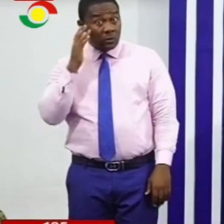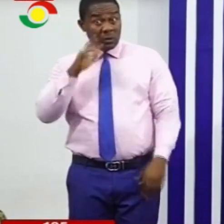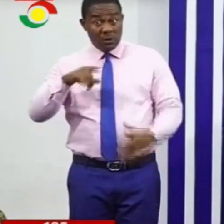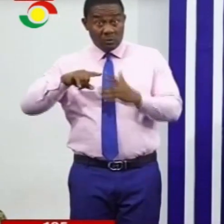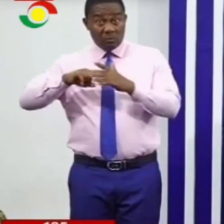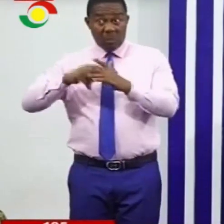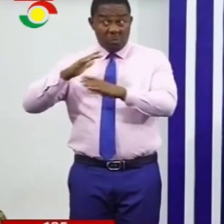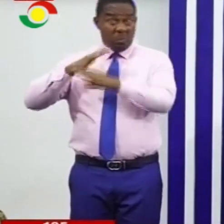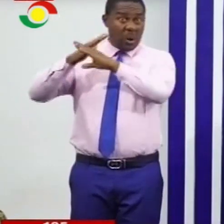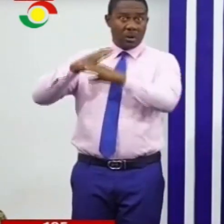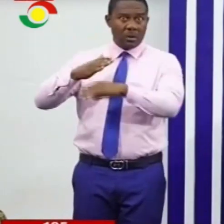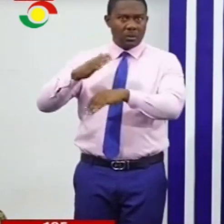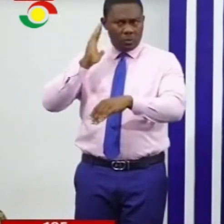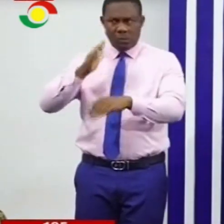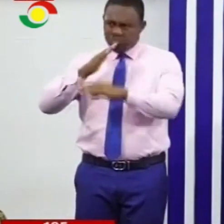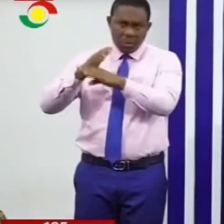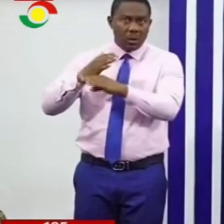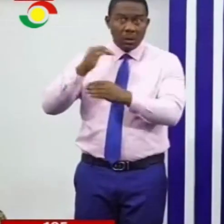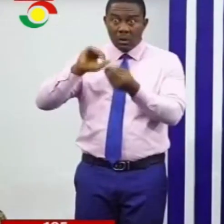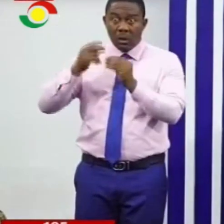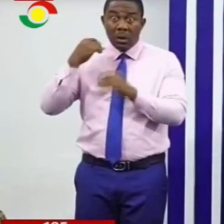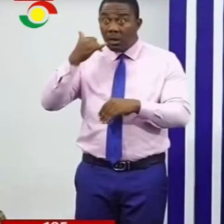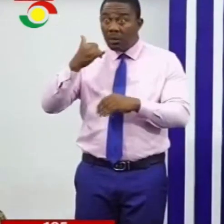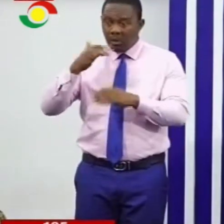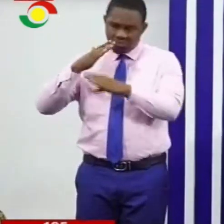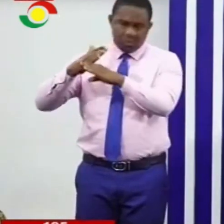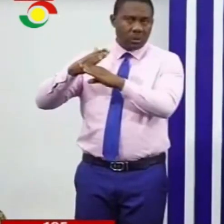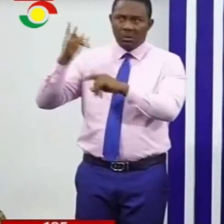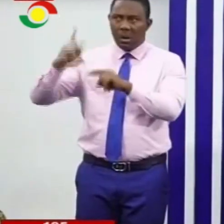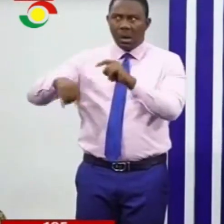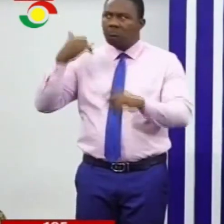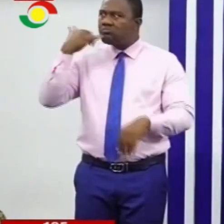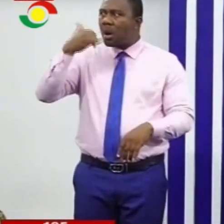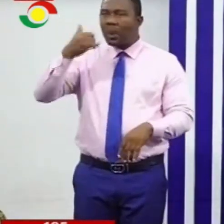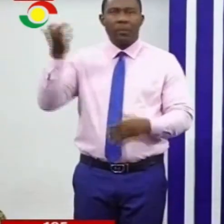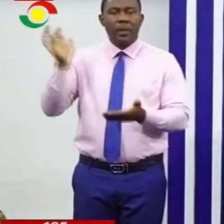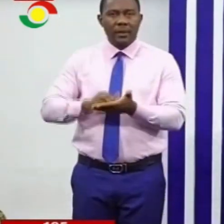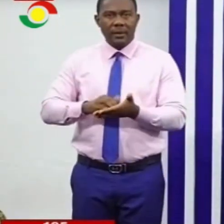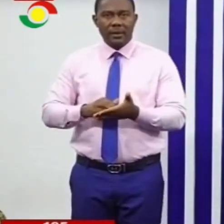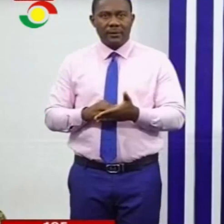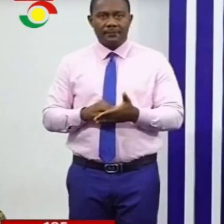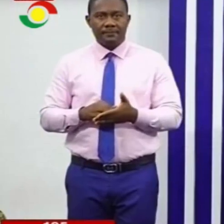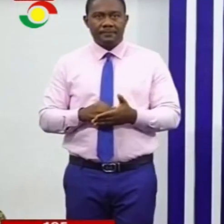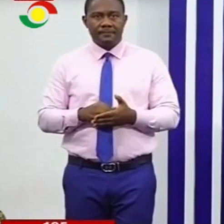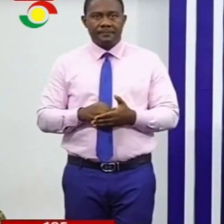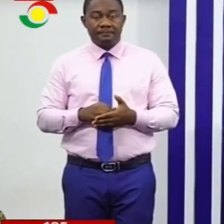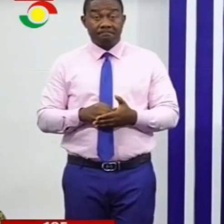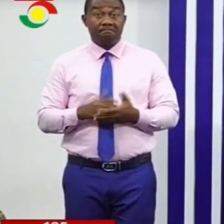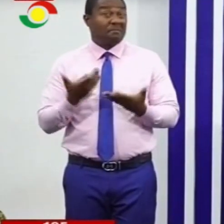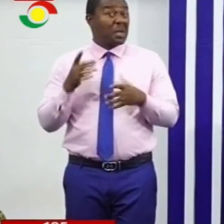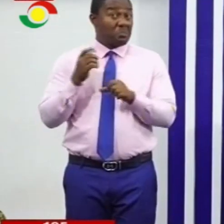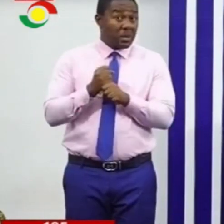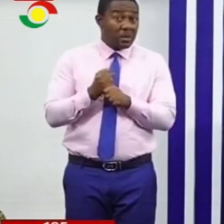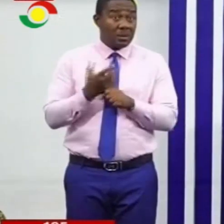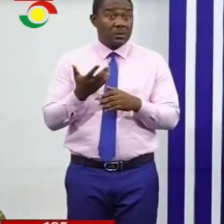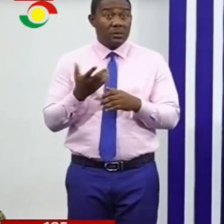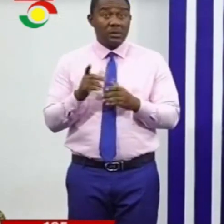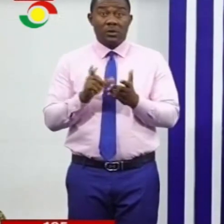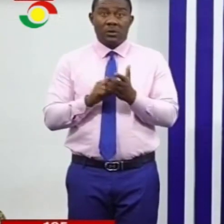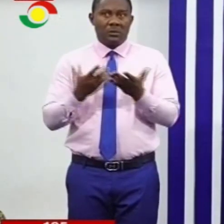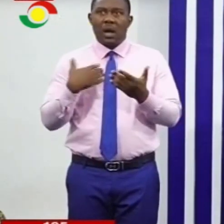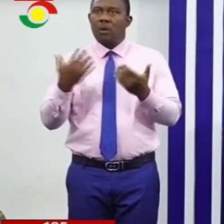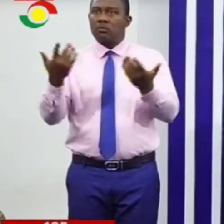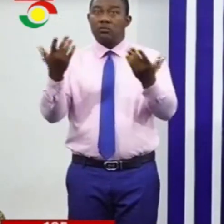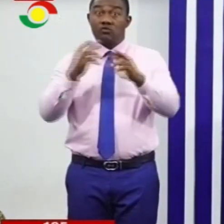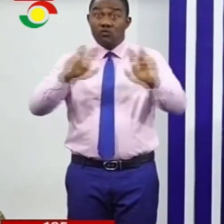you are cry, you block your wall. Ninja lines, the woman, here power, simbi cano, met me on my aswati. Colleague, that brings us to the end of our brief. We'll take questions